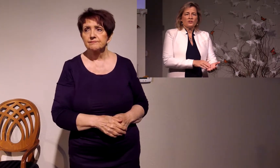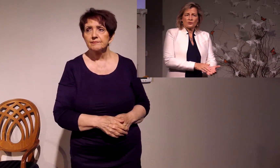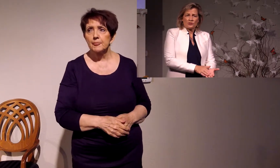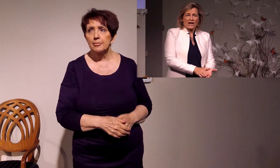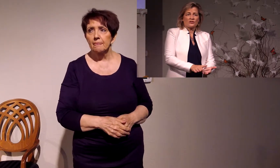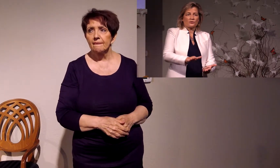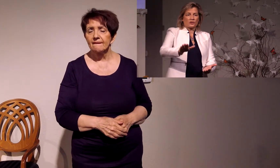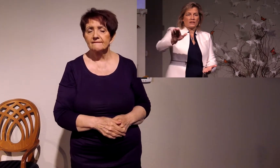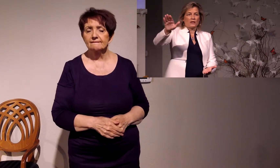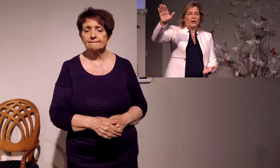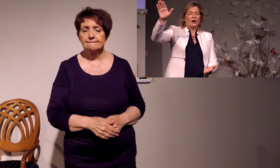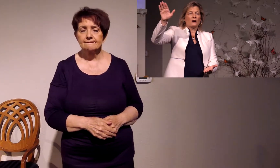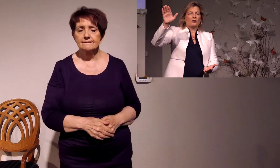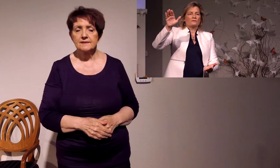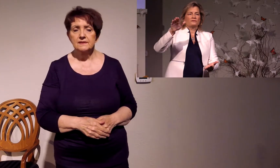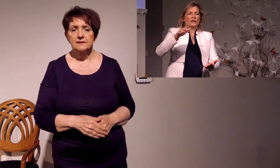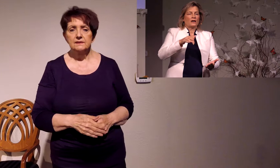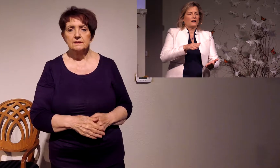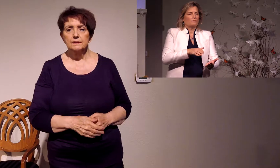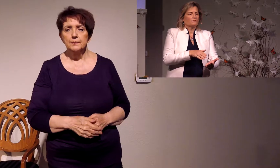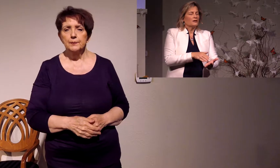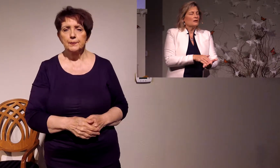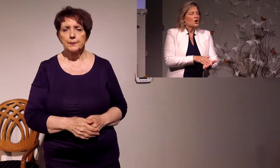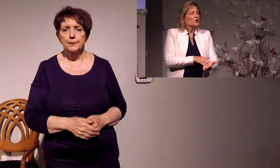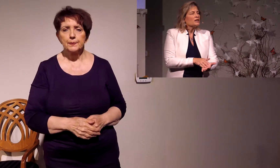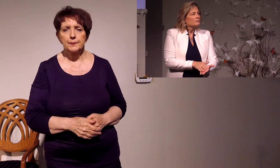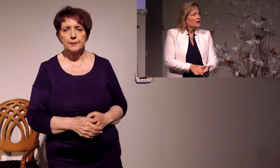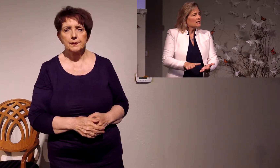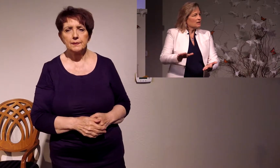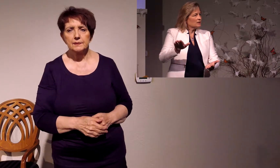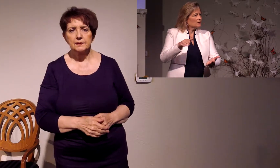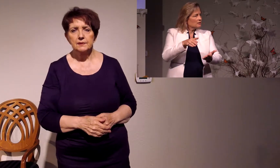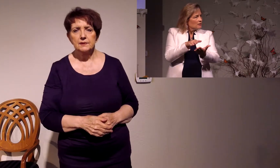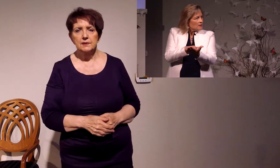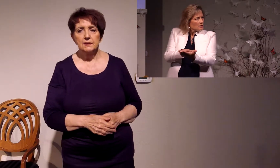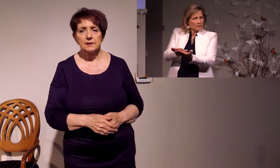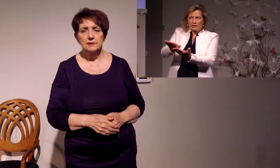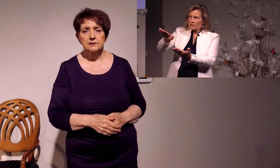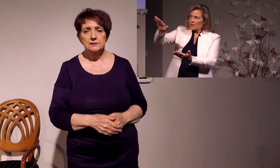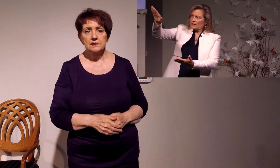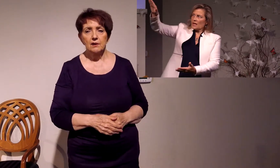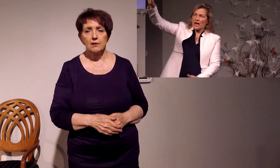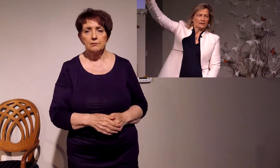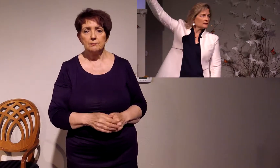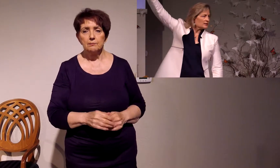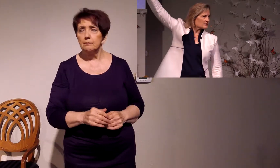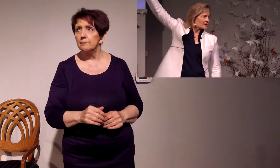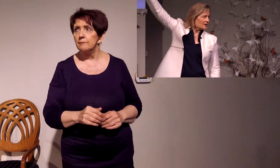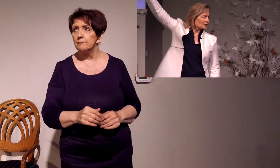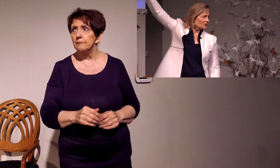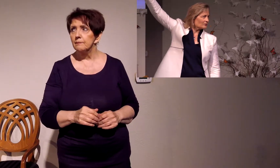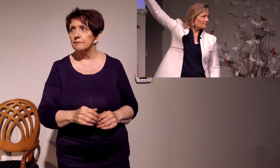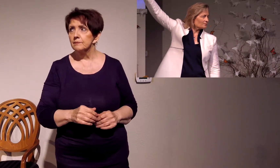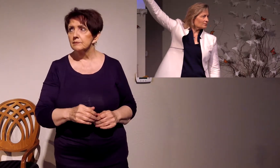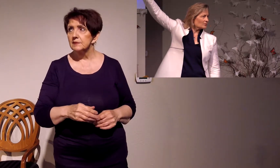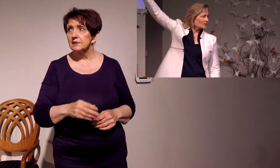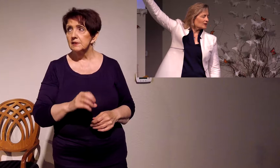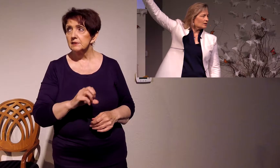So my trajectory of earning money is like that in